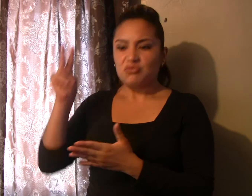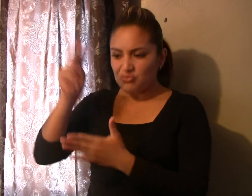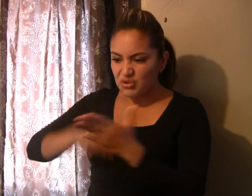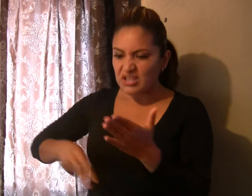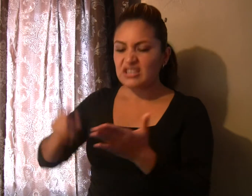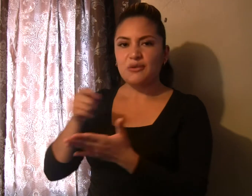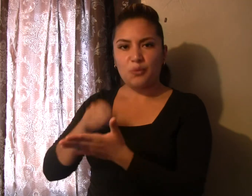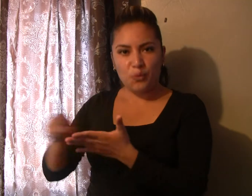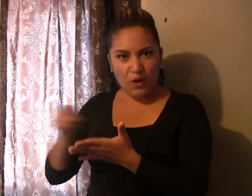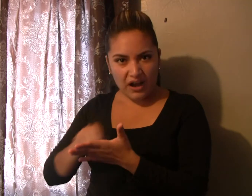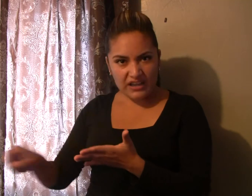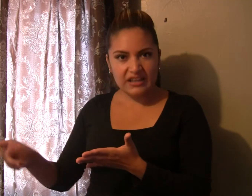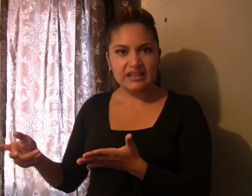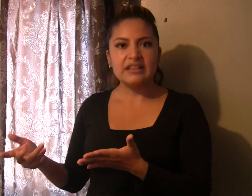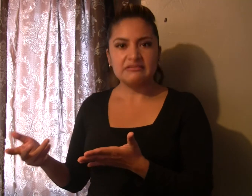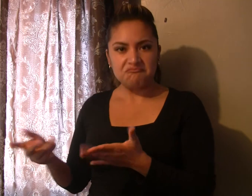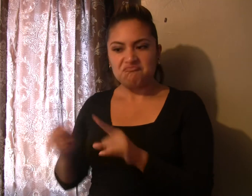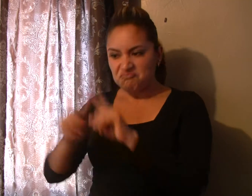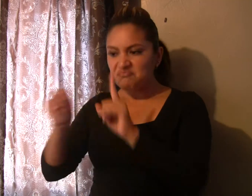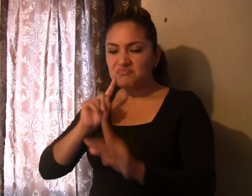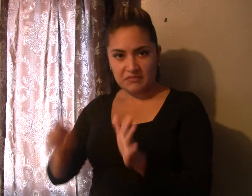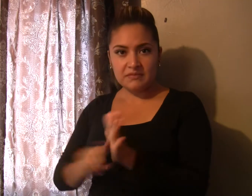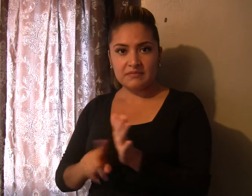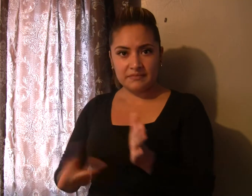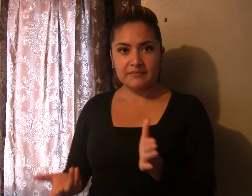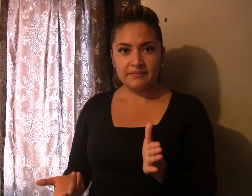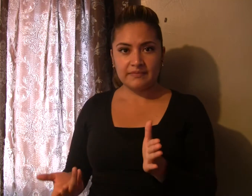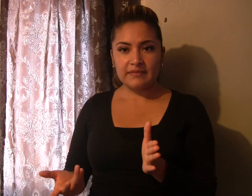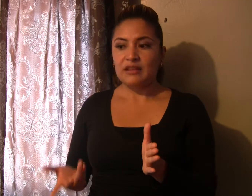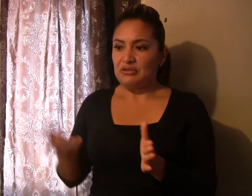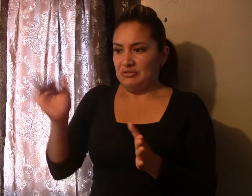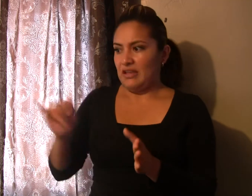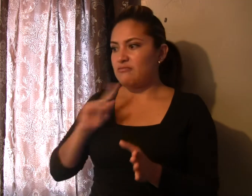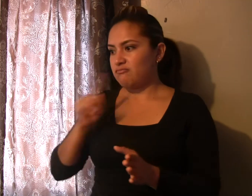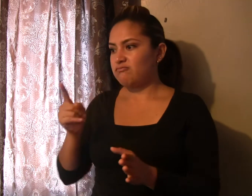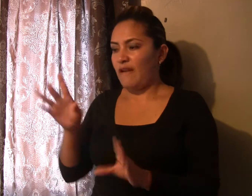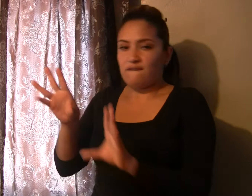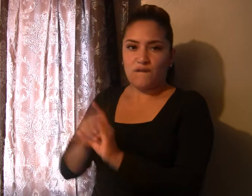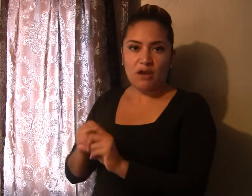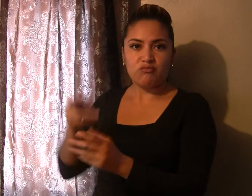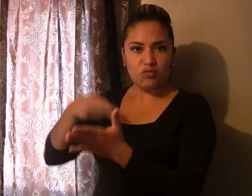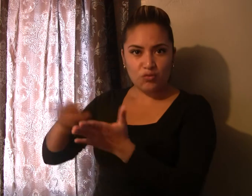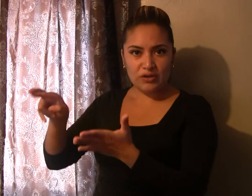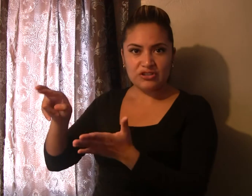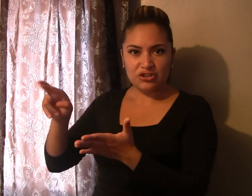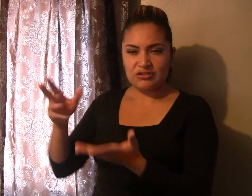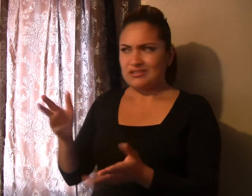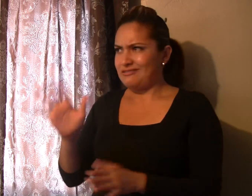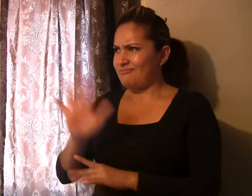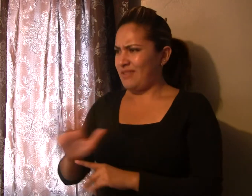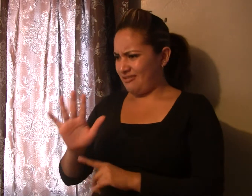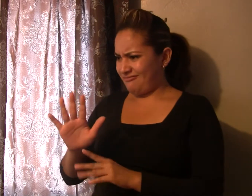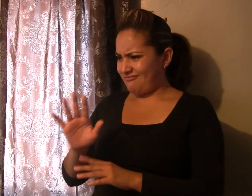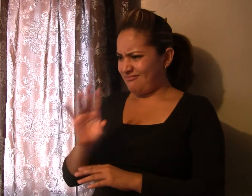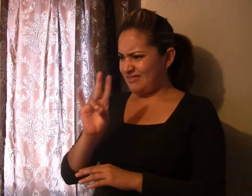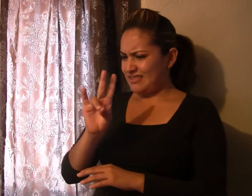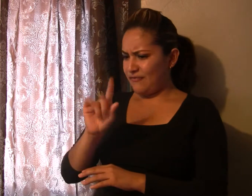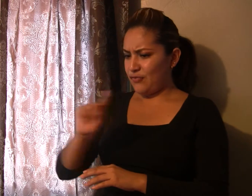then culminated in a short research paper, about a 7 to 10 page research paper. And doing